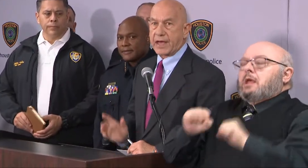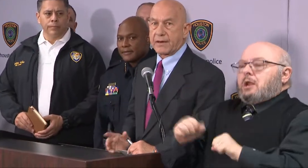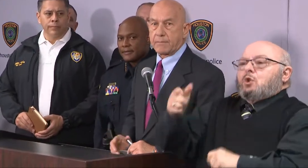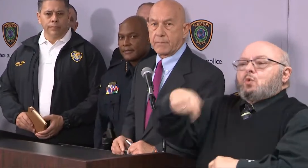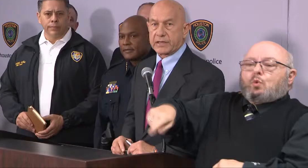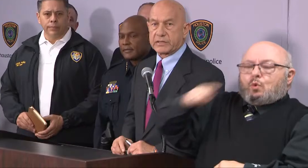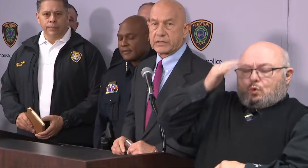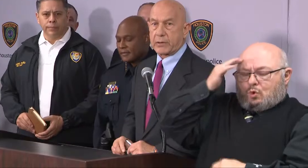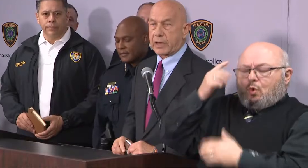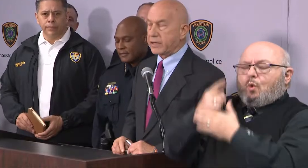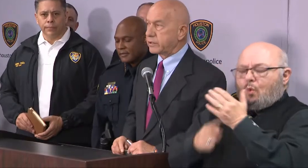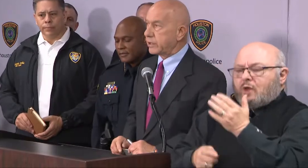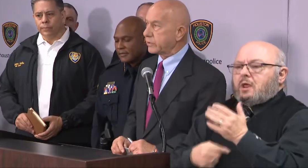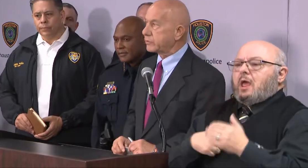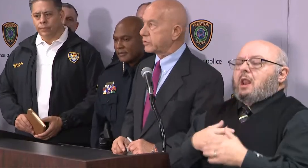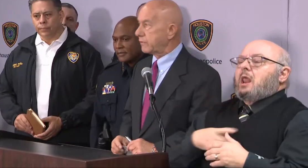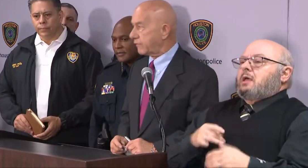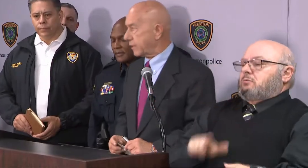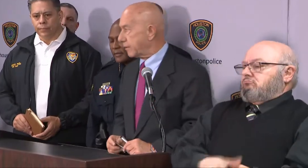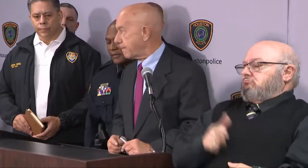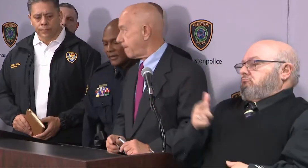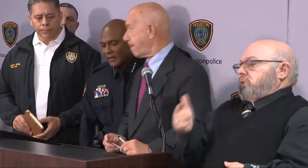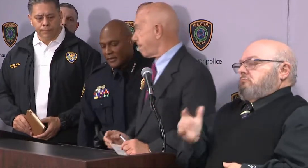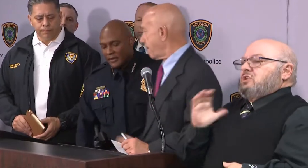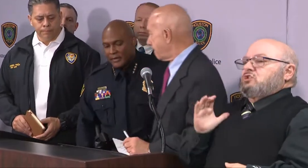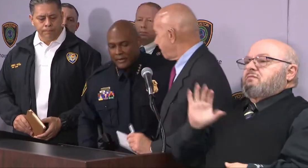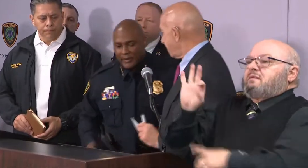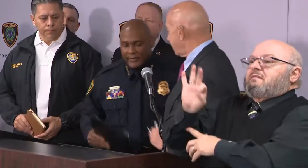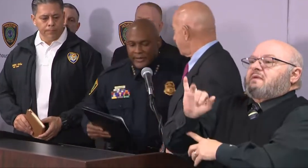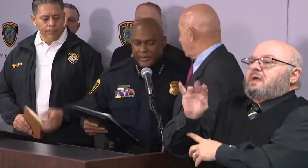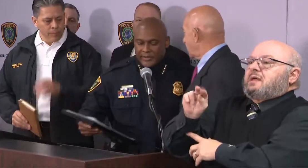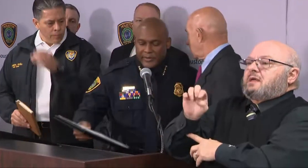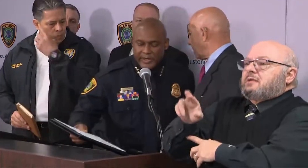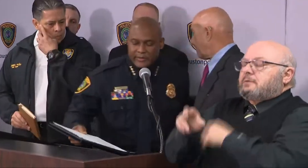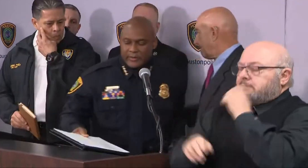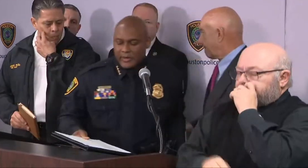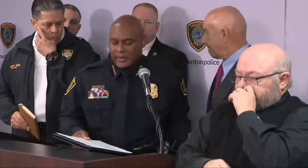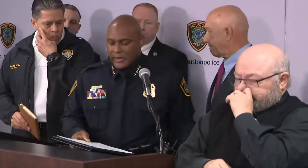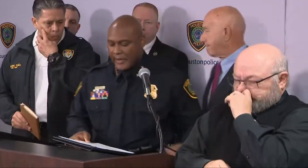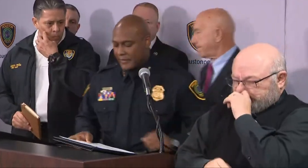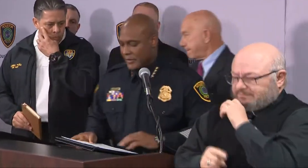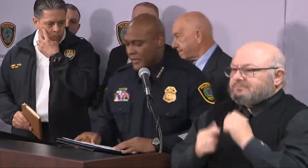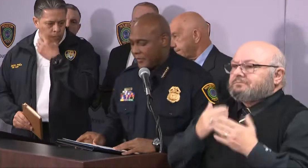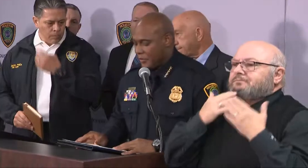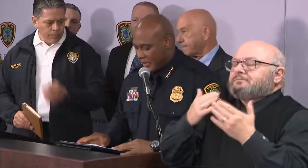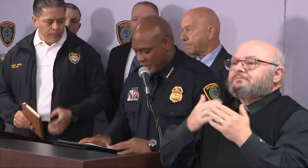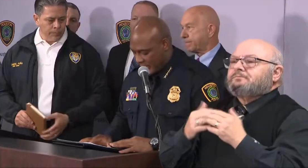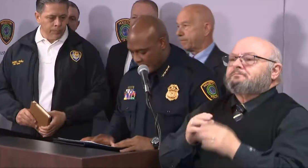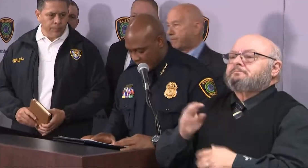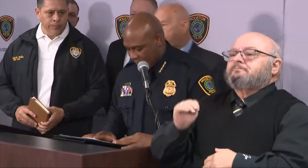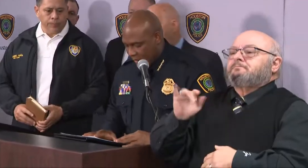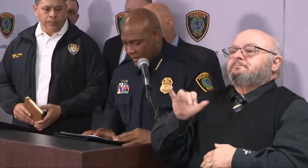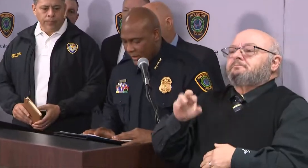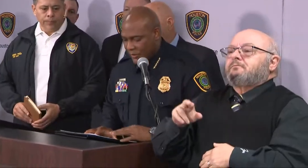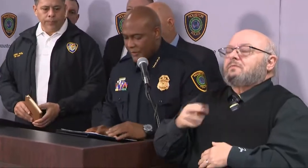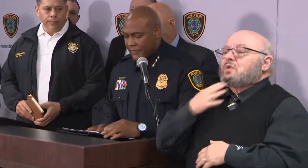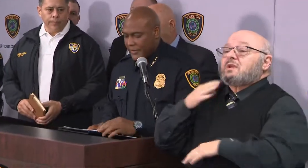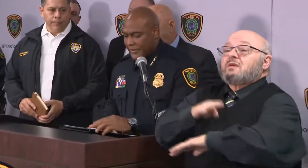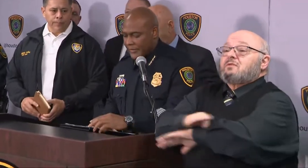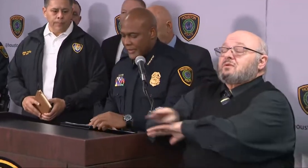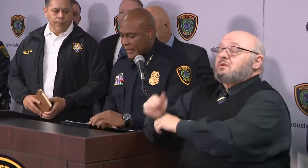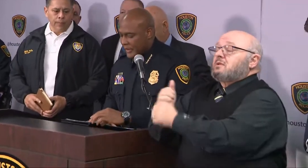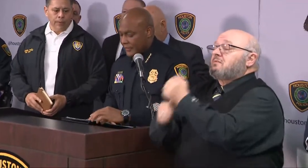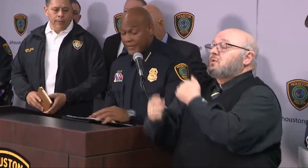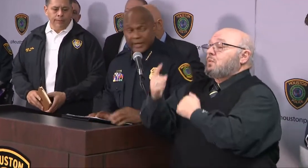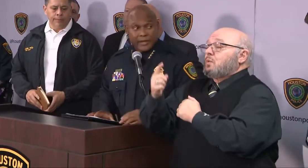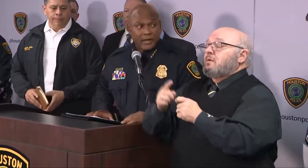And with that message, I would like to yield to Chief Fenner. Thank you very much, Mayor. Good afternoon, everyone. I want to